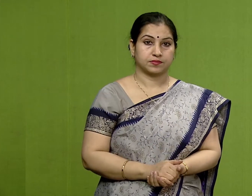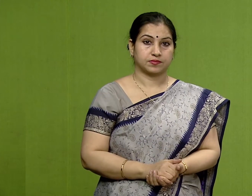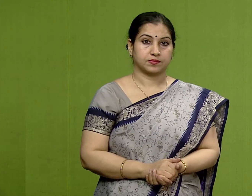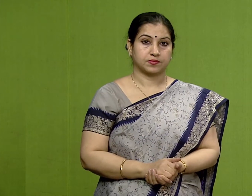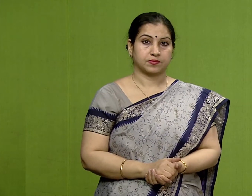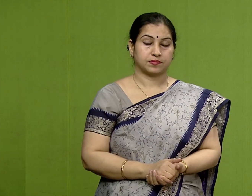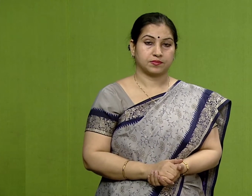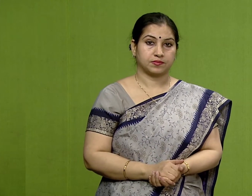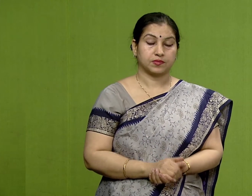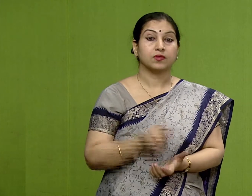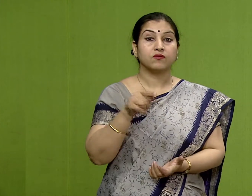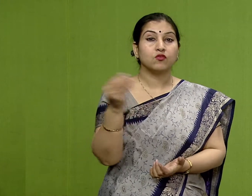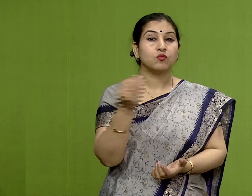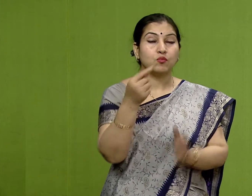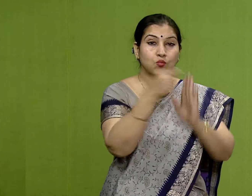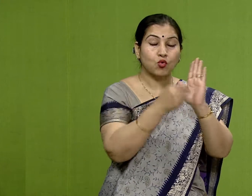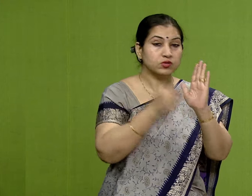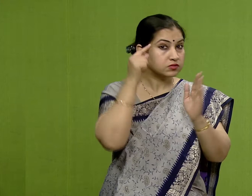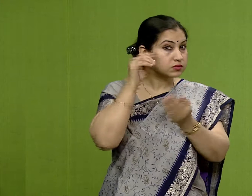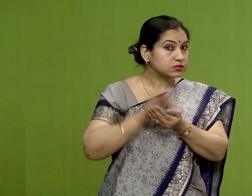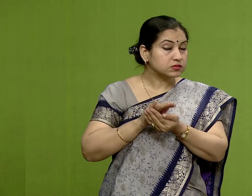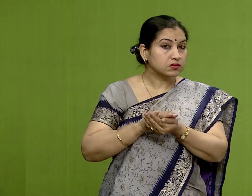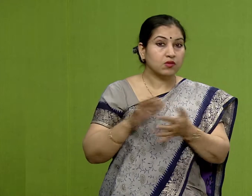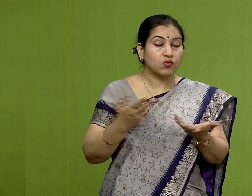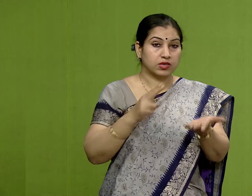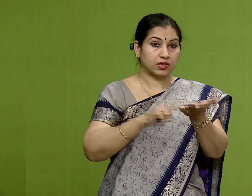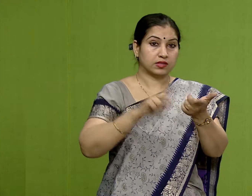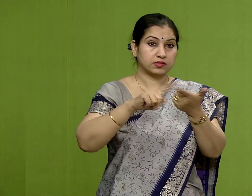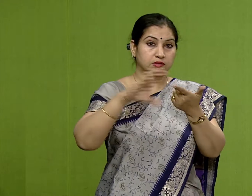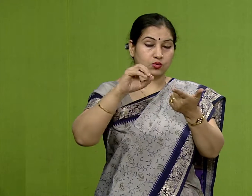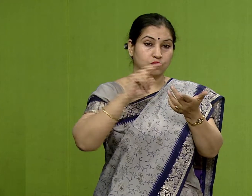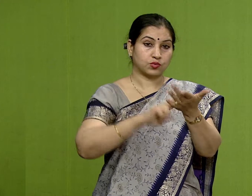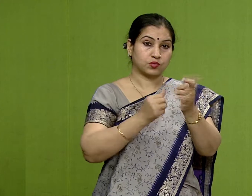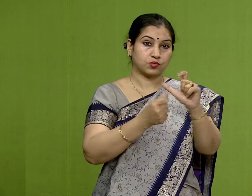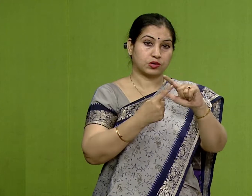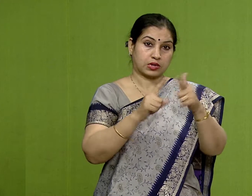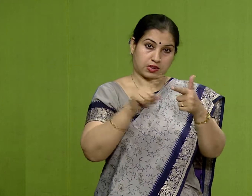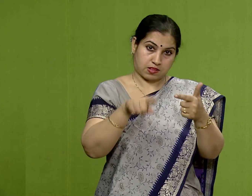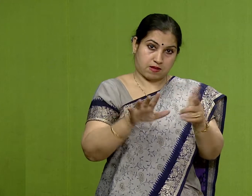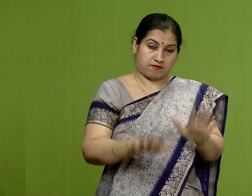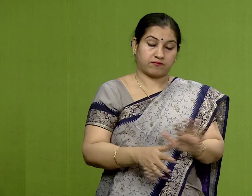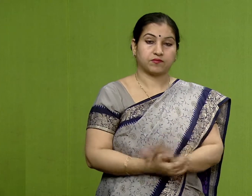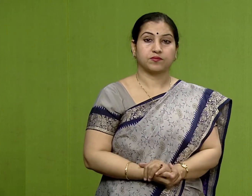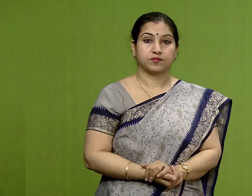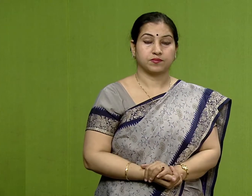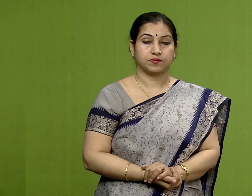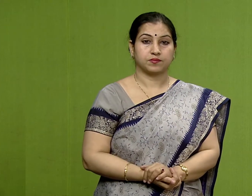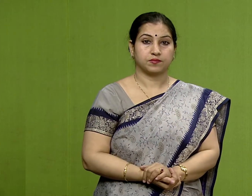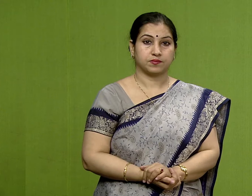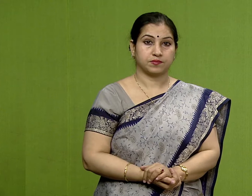Some of the following points to be kept in mind while handling a newborn baby,